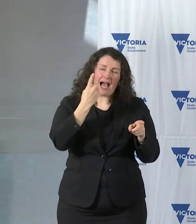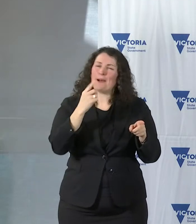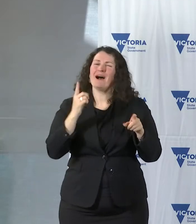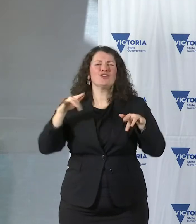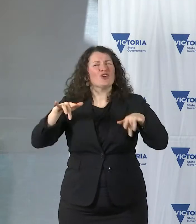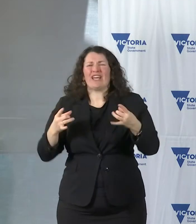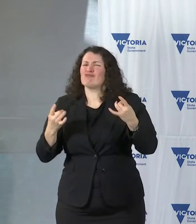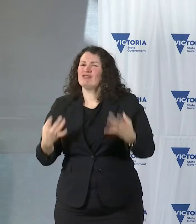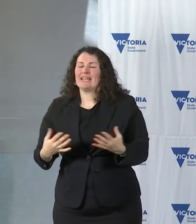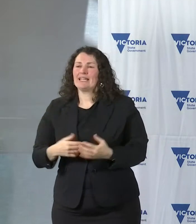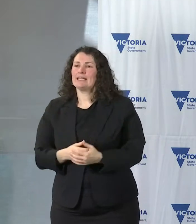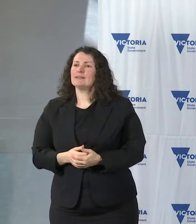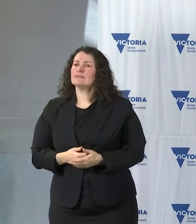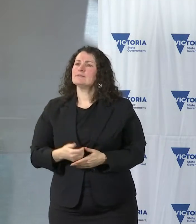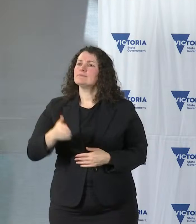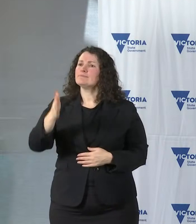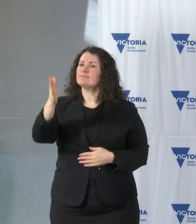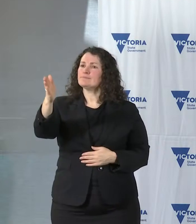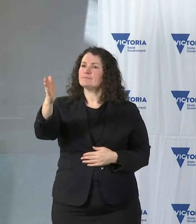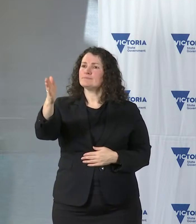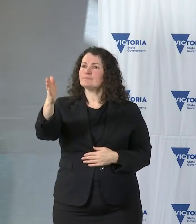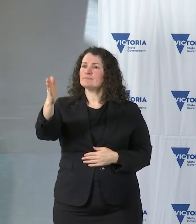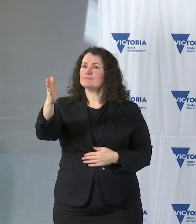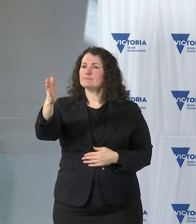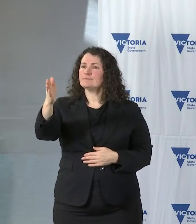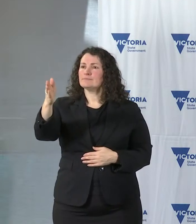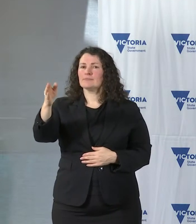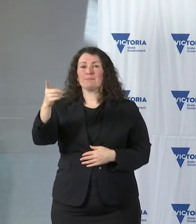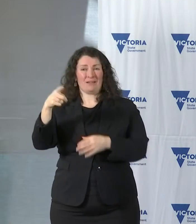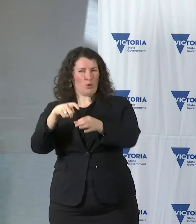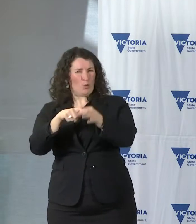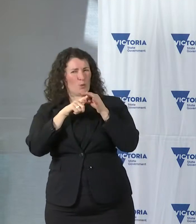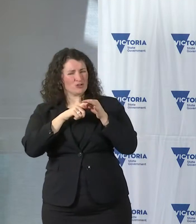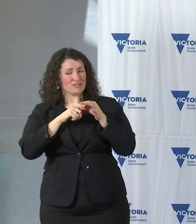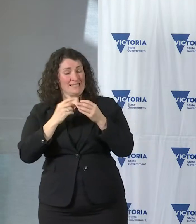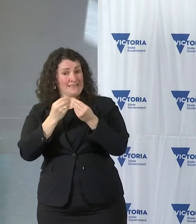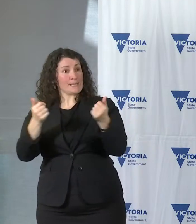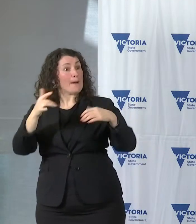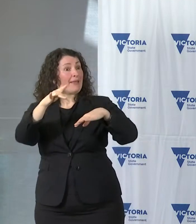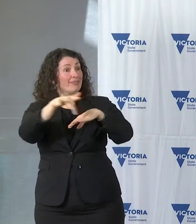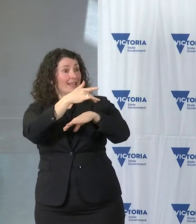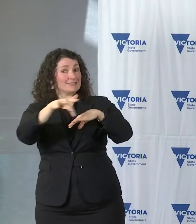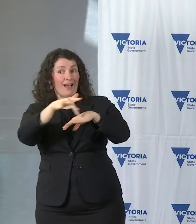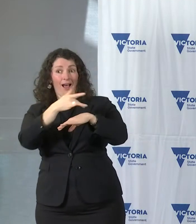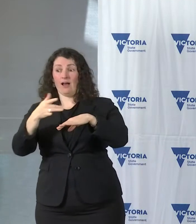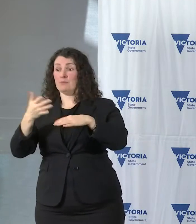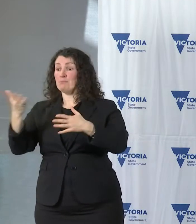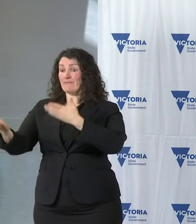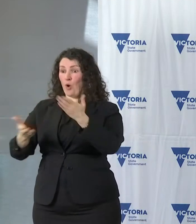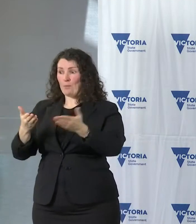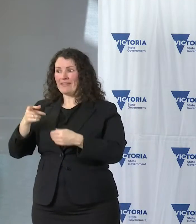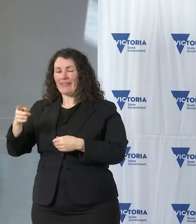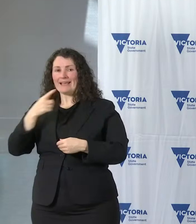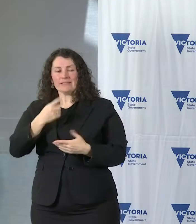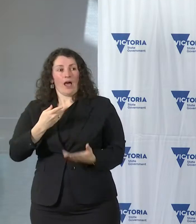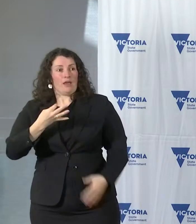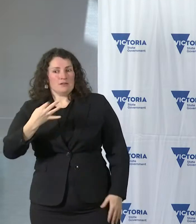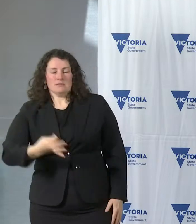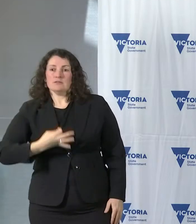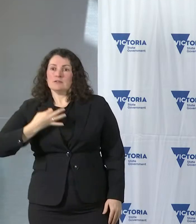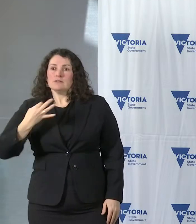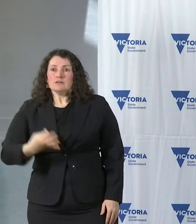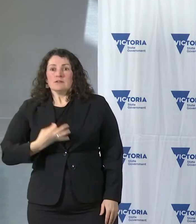live events industry, they can't wait until we're in a position where we can get a vaccine. I have nothing